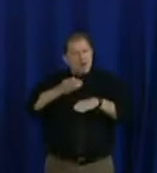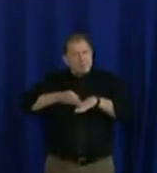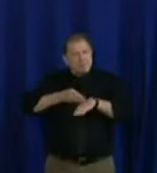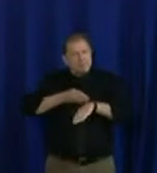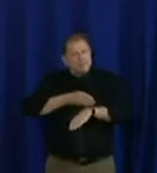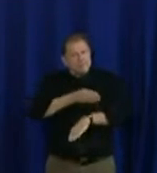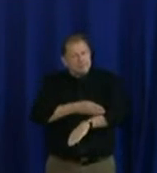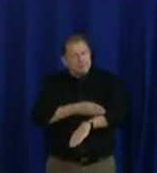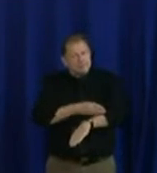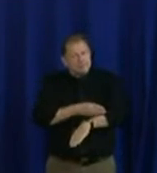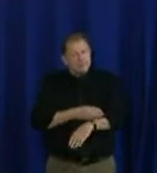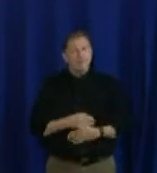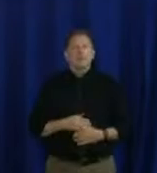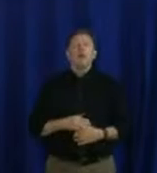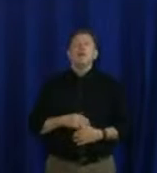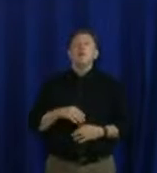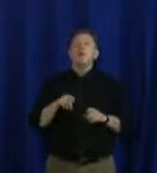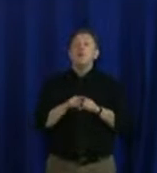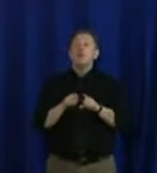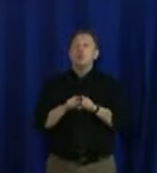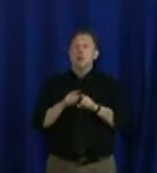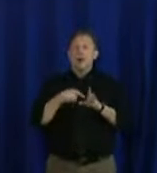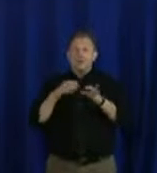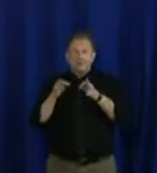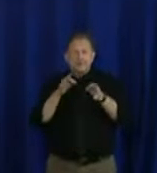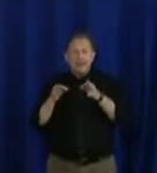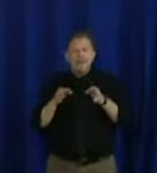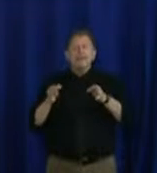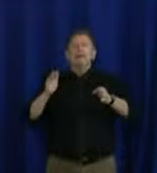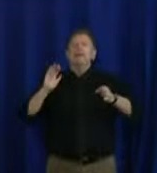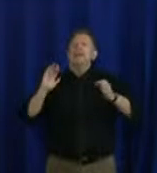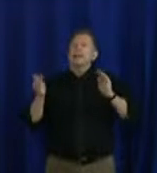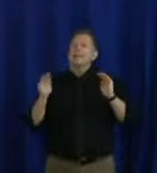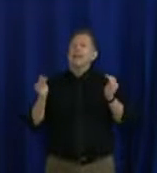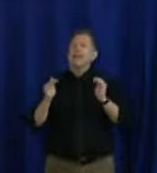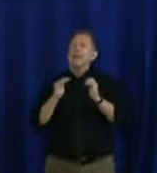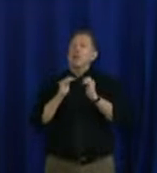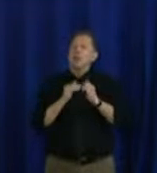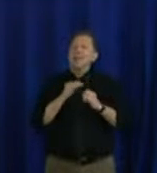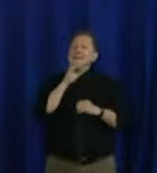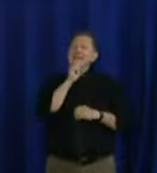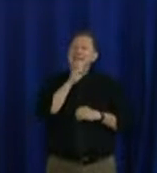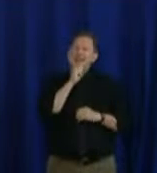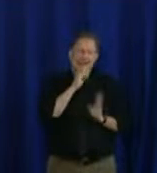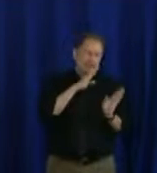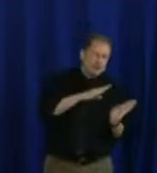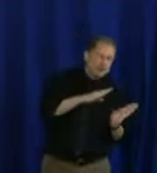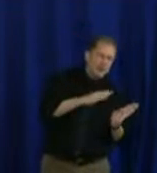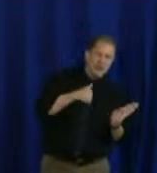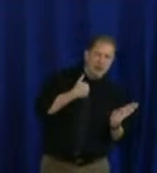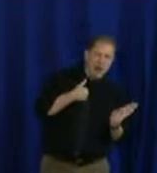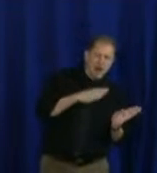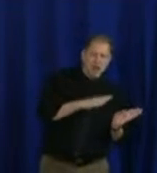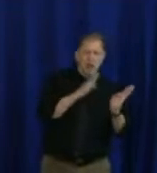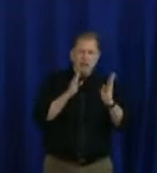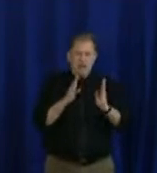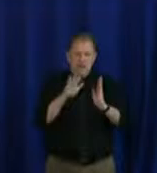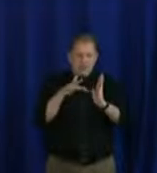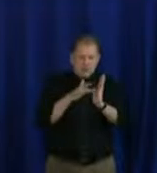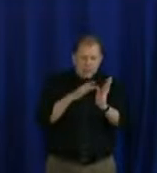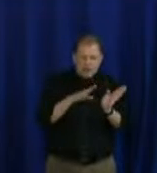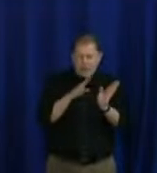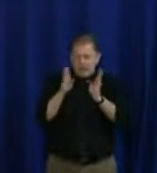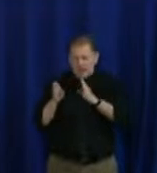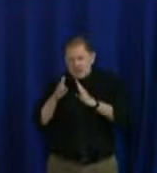Finally, I wanted to talk a little bit about what we're seeing related to age groups, because this is a really important part of the story. This is,